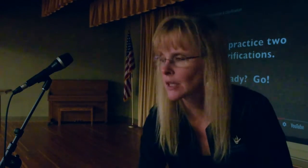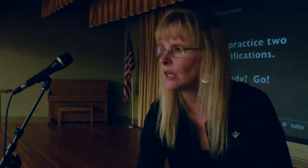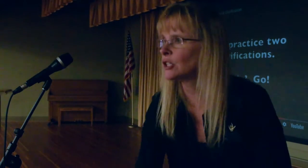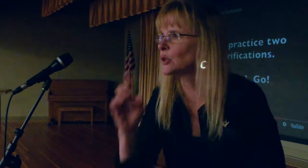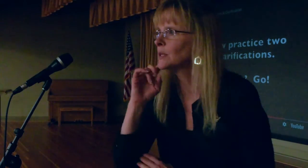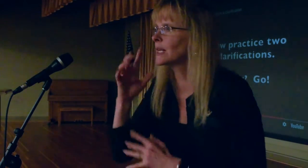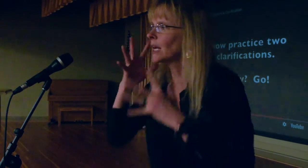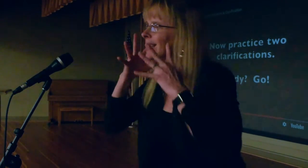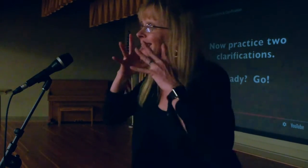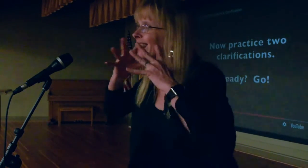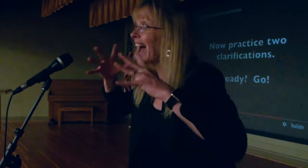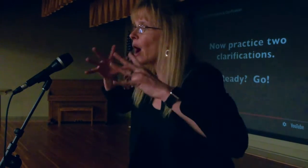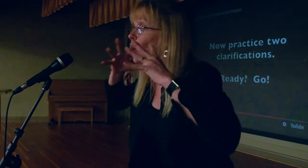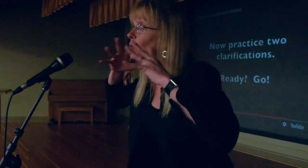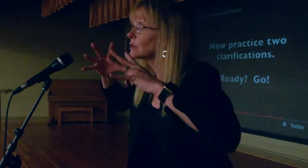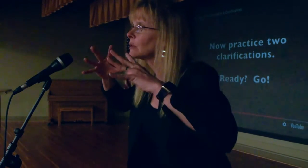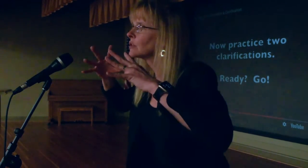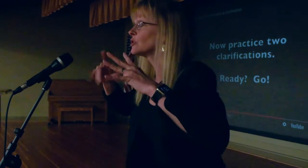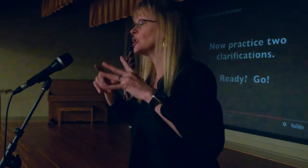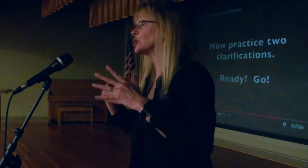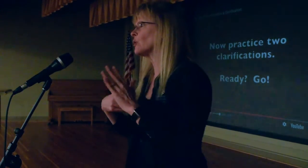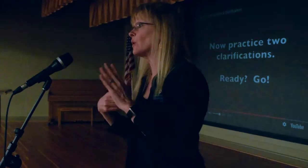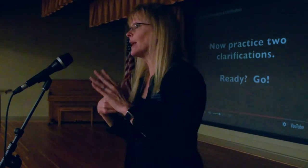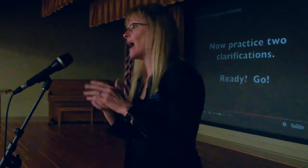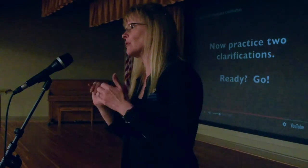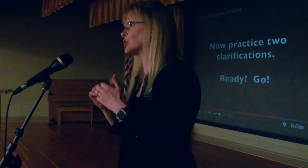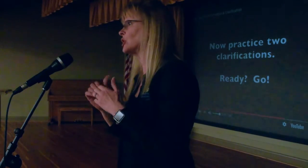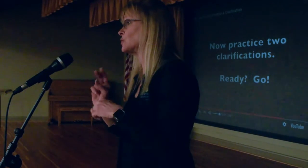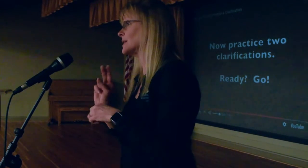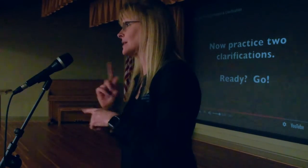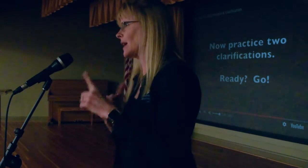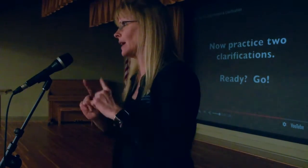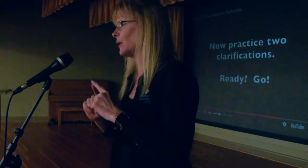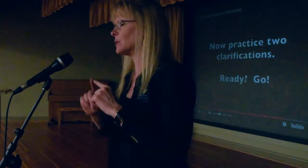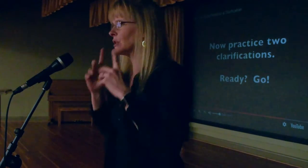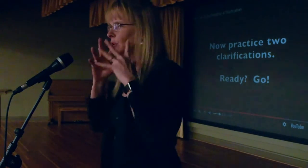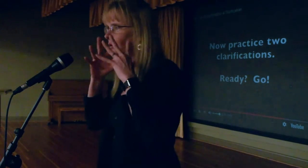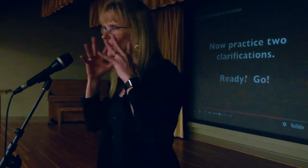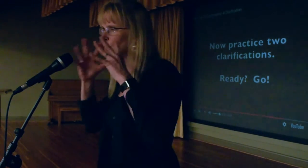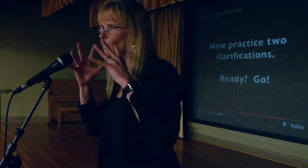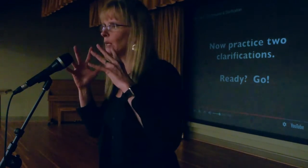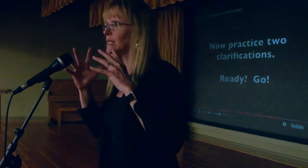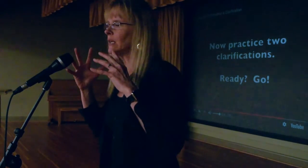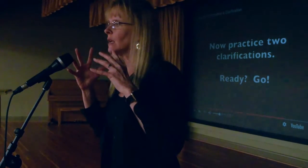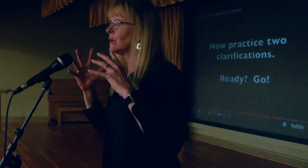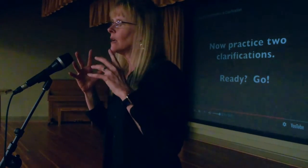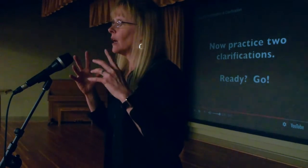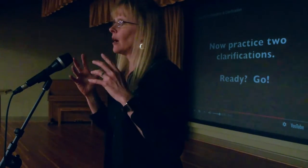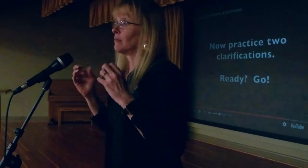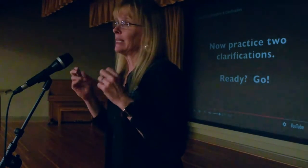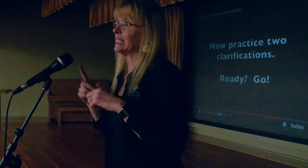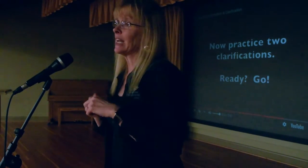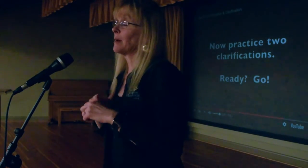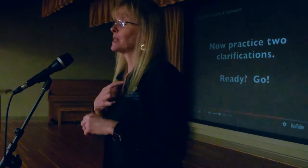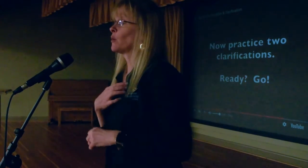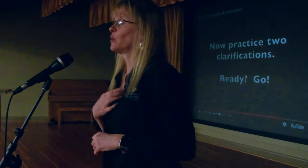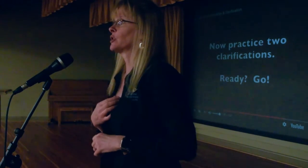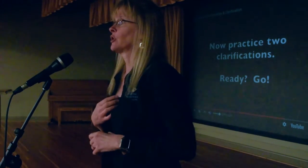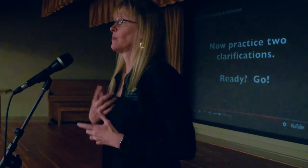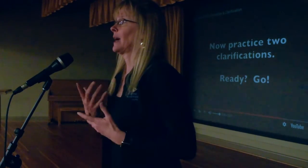And she was saying loud. So she's showing how she uses sign language, and if it's noisy, many times I wish so bad